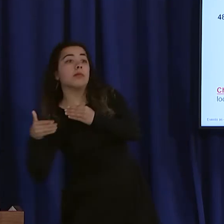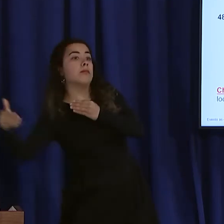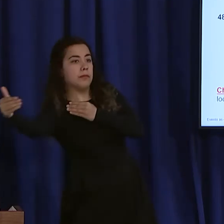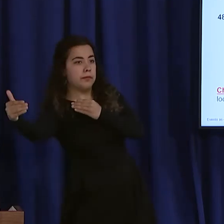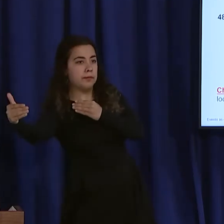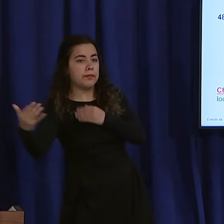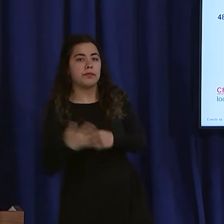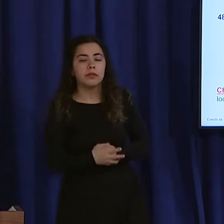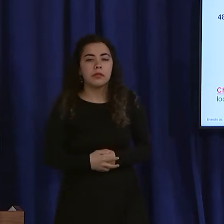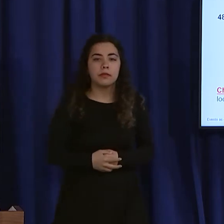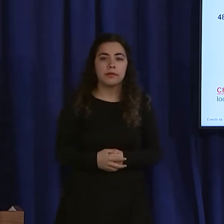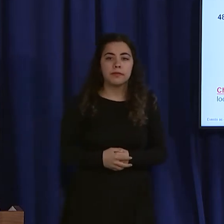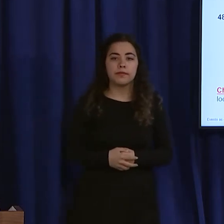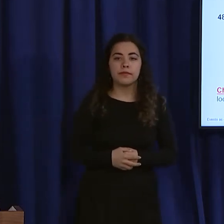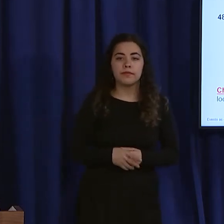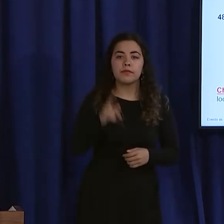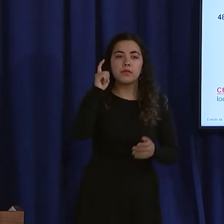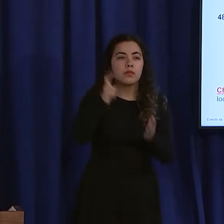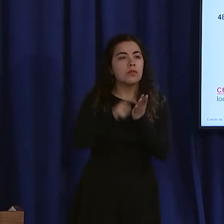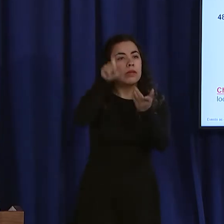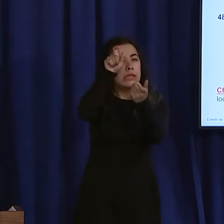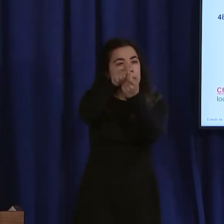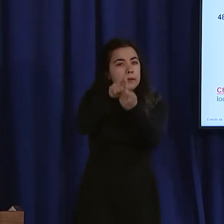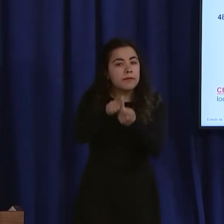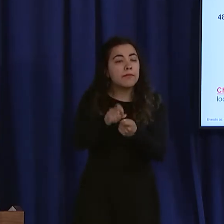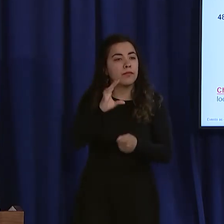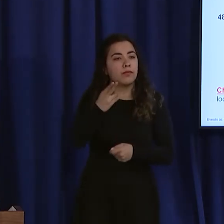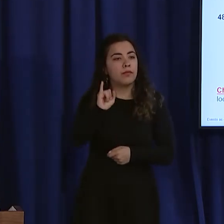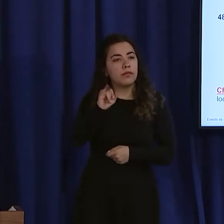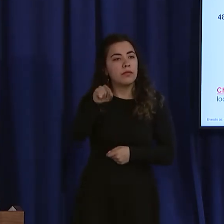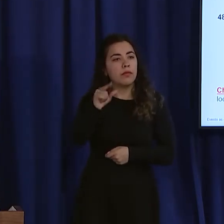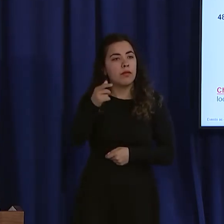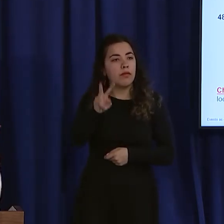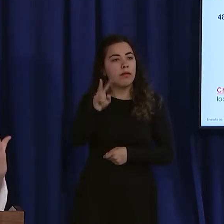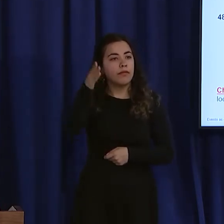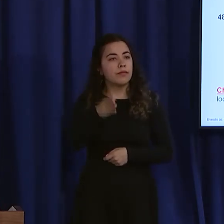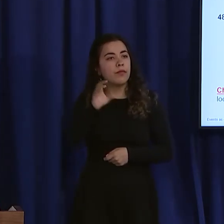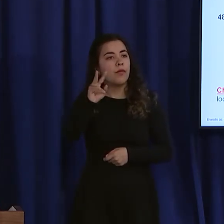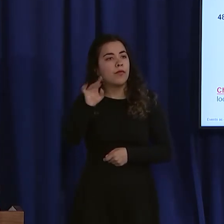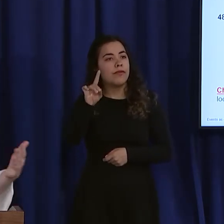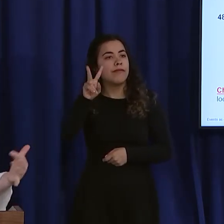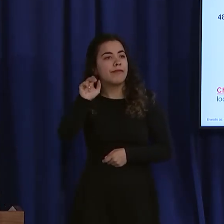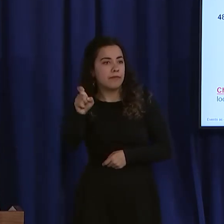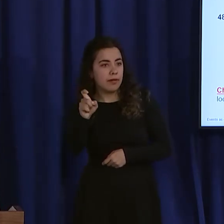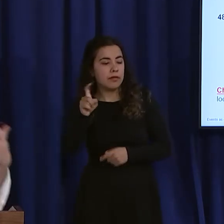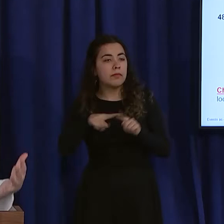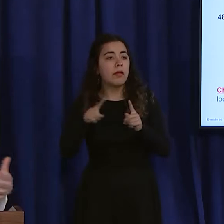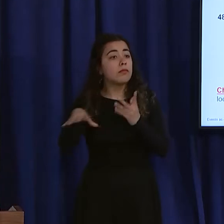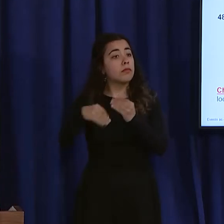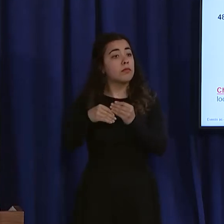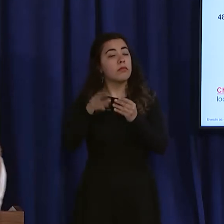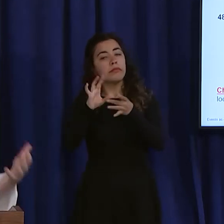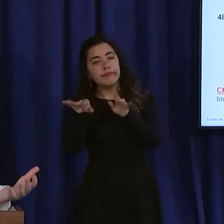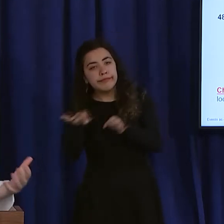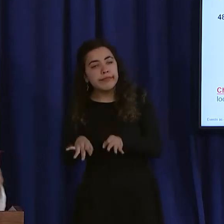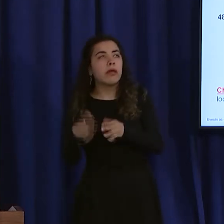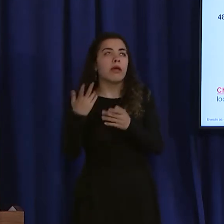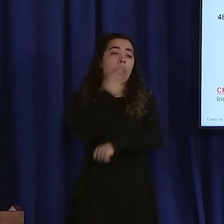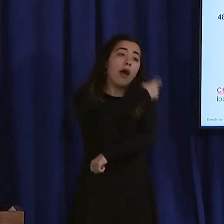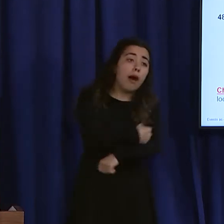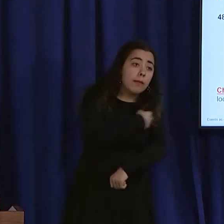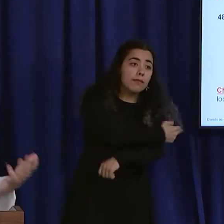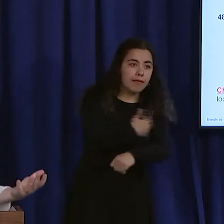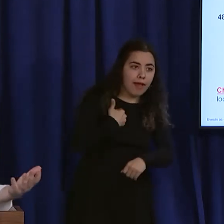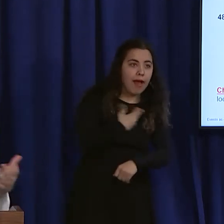week. And if you look in detail, you can go to chi.gov/covidvax. But in addition to all of the hospitals,